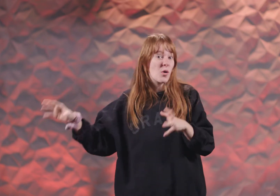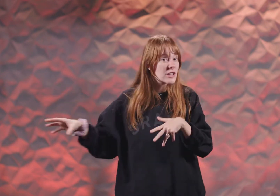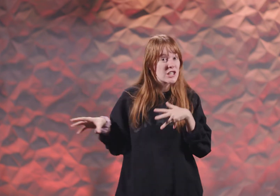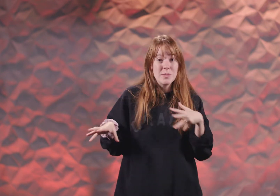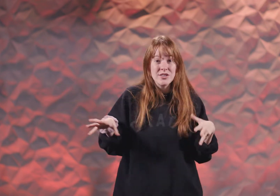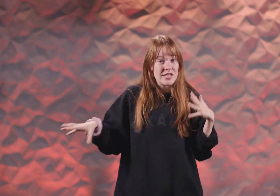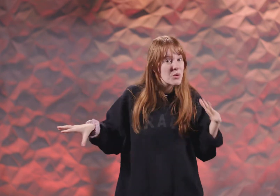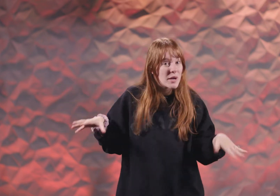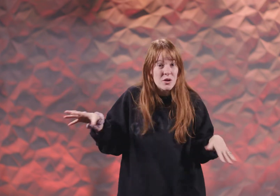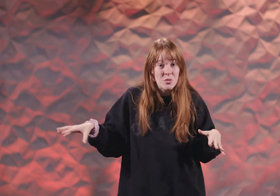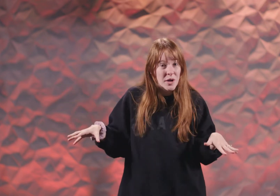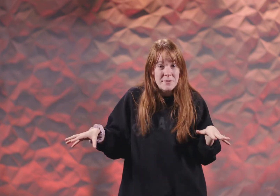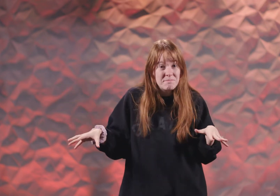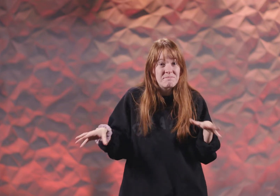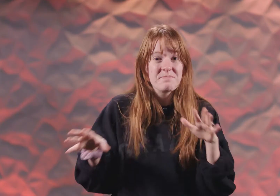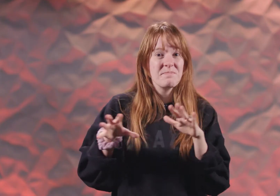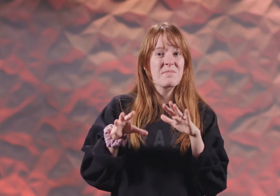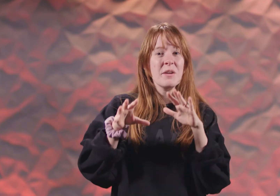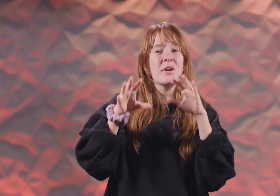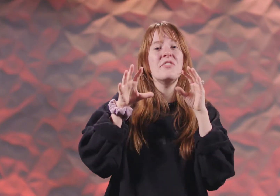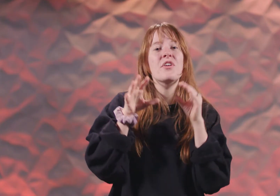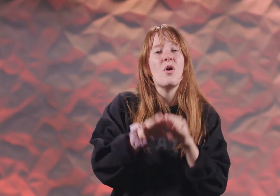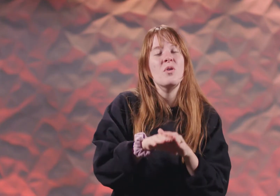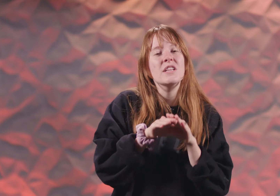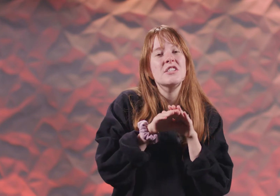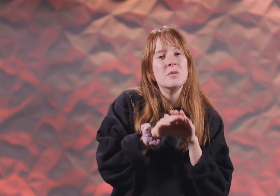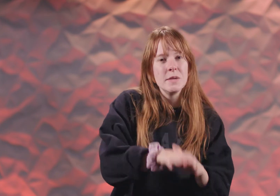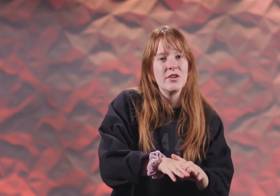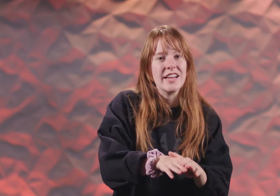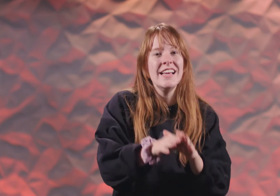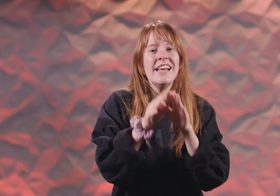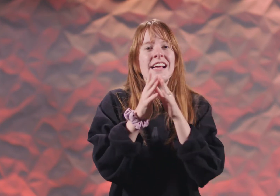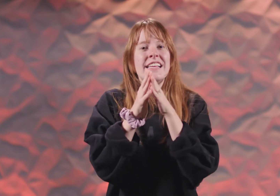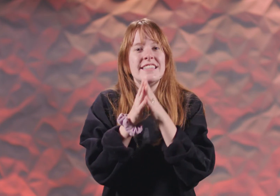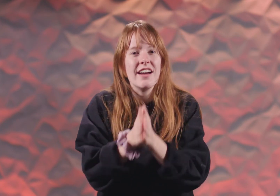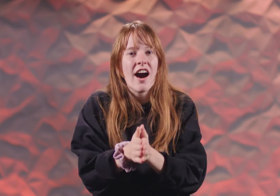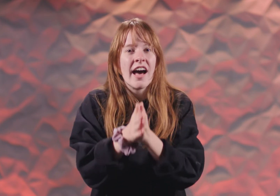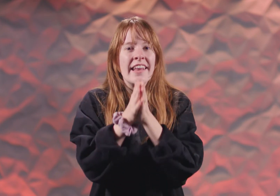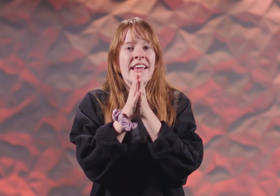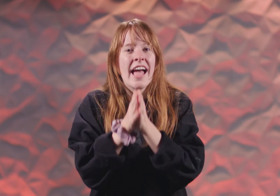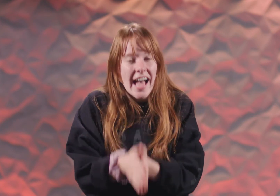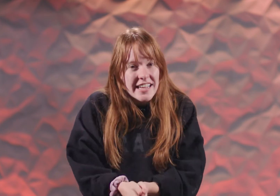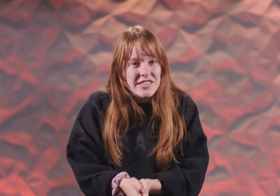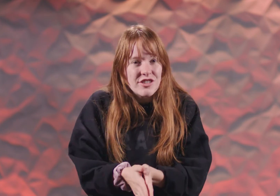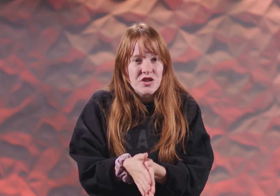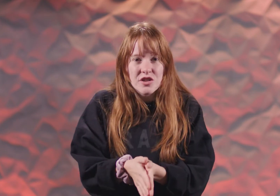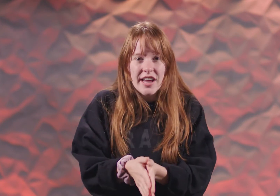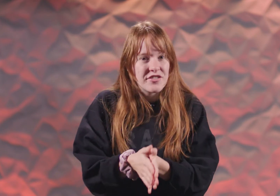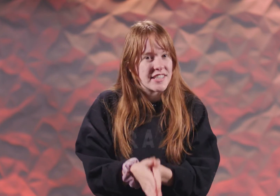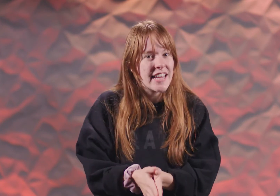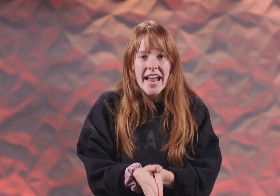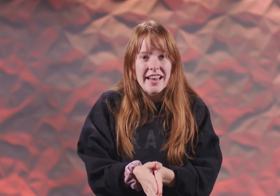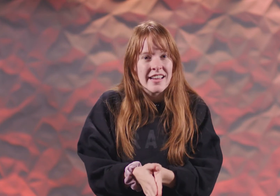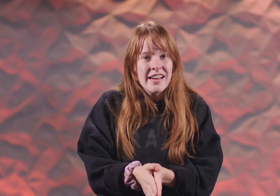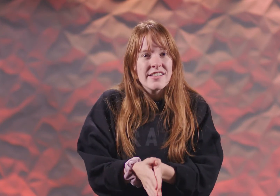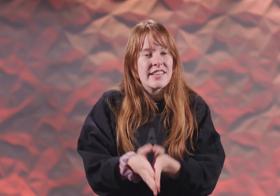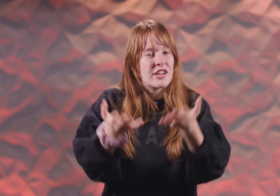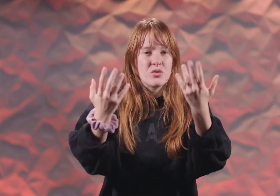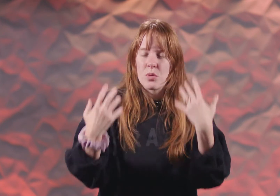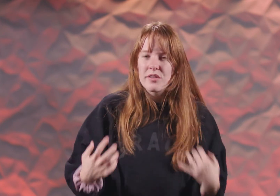Holy Spirit's the weird one. But if the Holy Spirit is God active in your life today, then it's worth